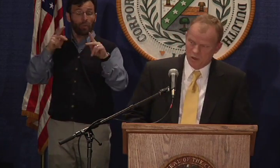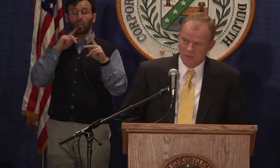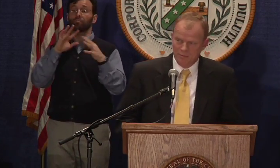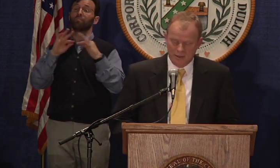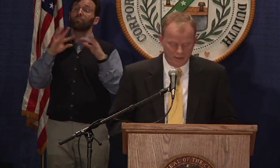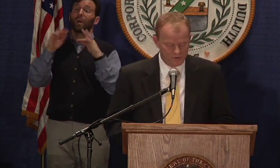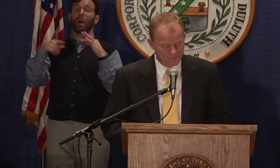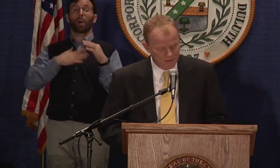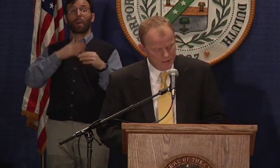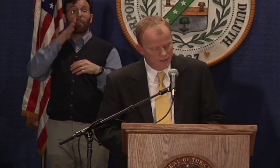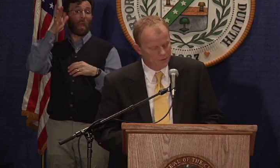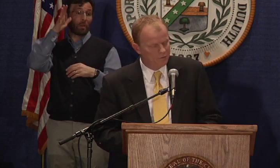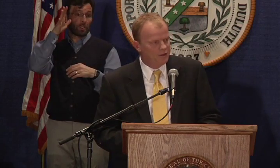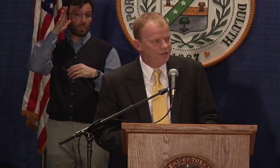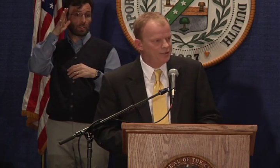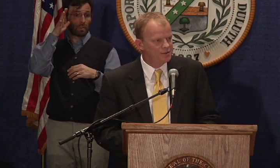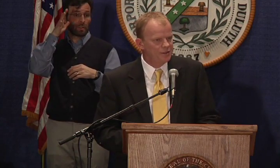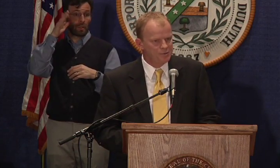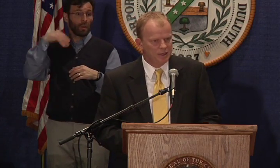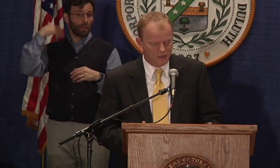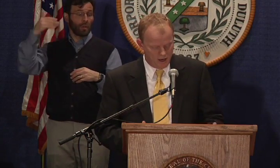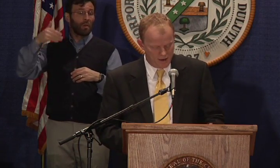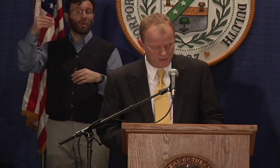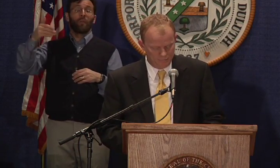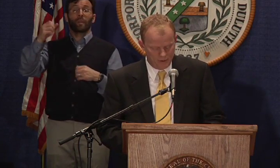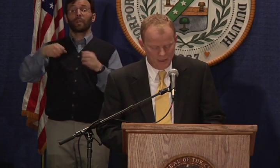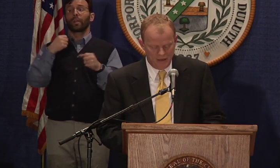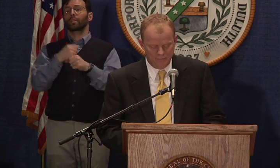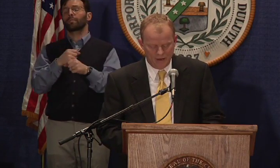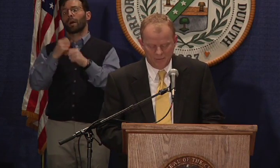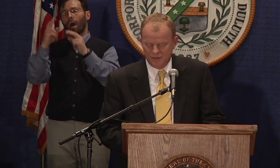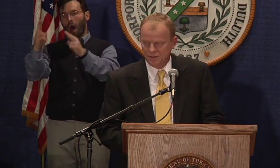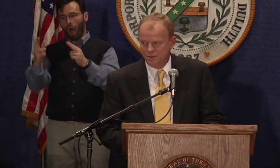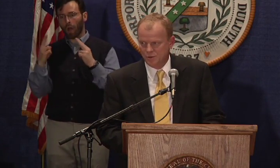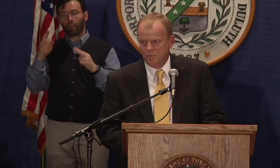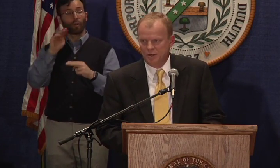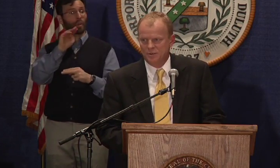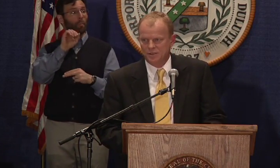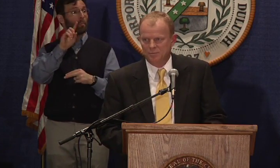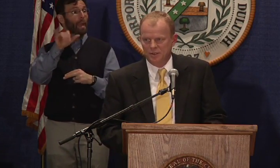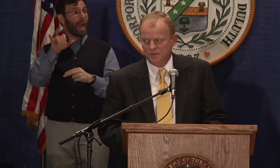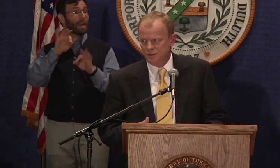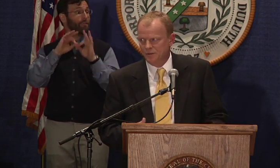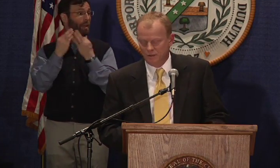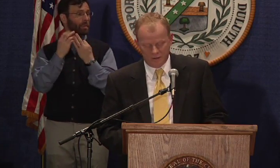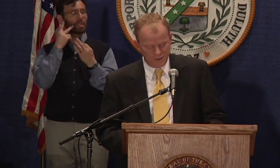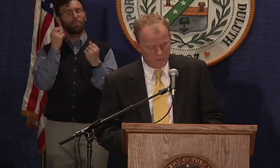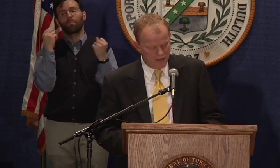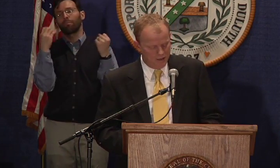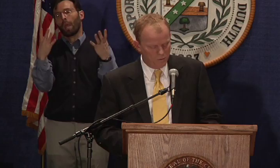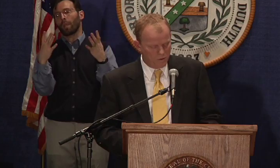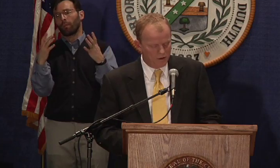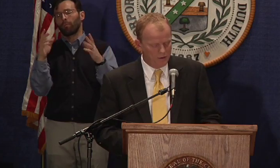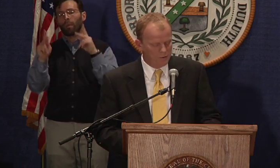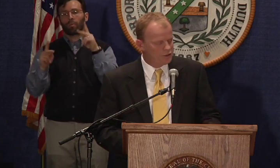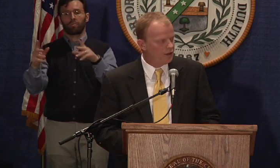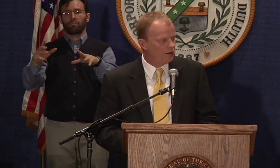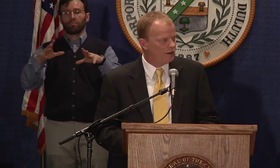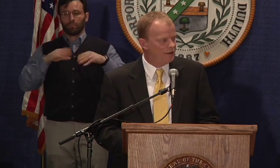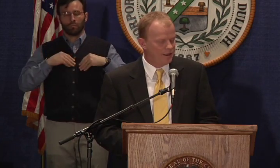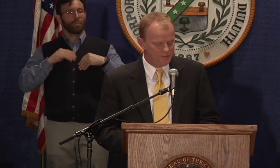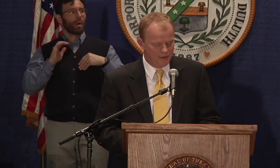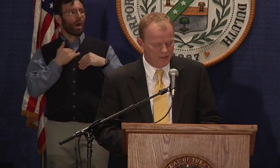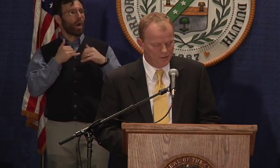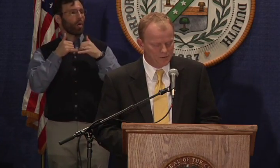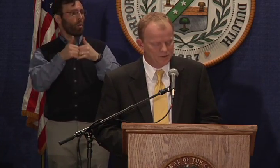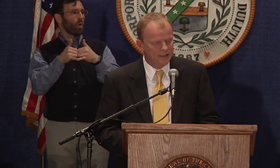few words about my parents. And over the years, it has been an honor for the Maddy family to see so many recipients of the Clarence Maddy Award who share